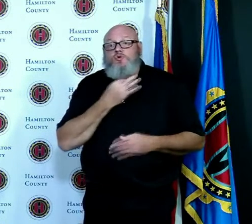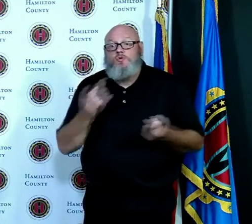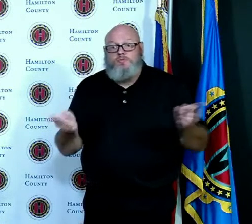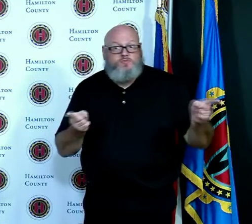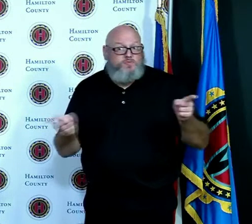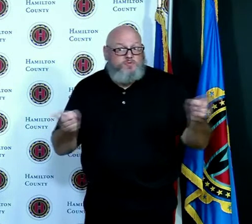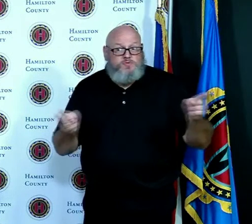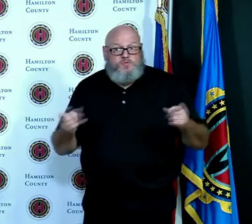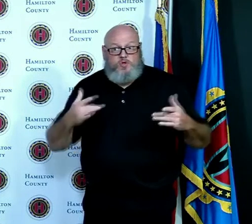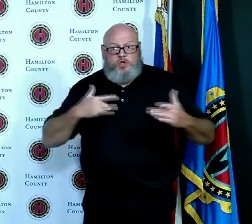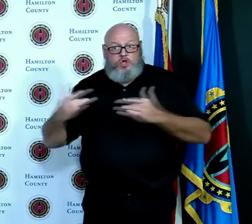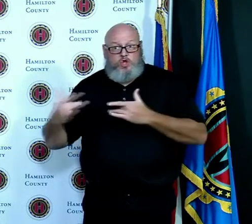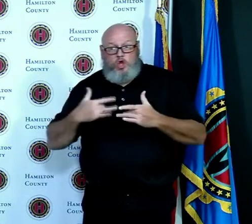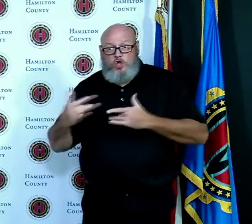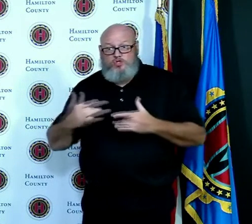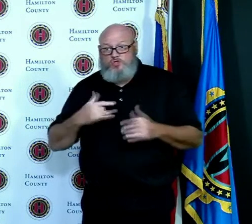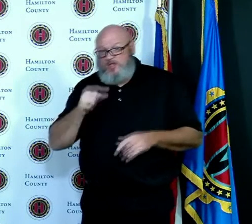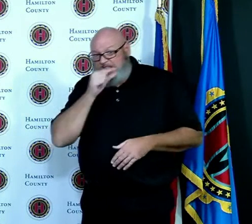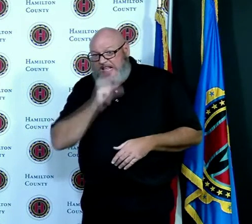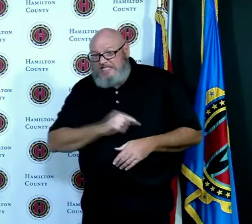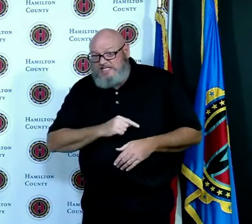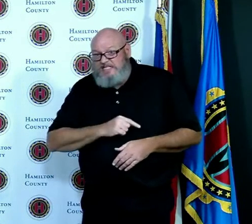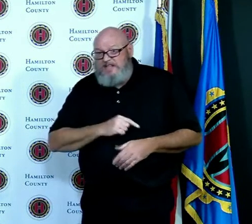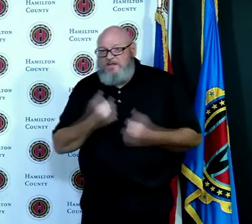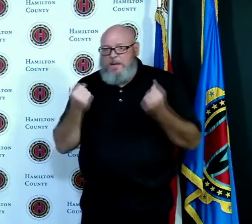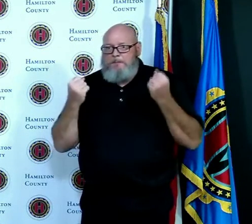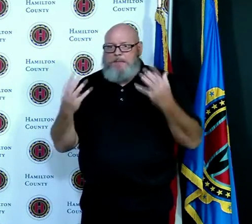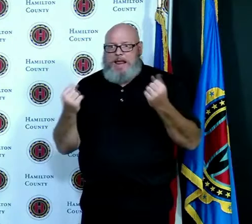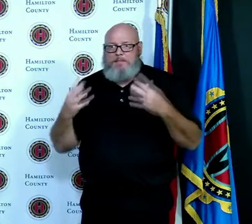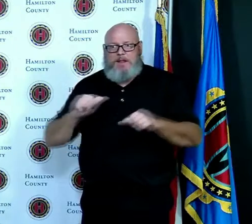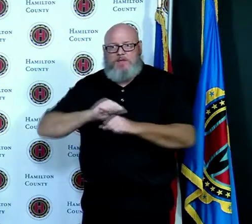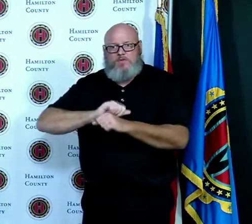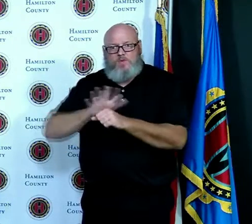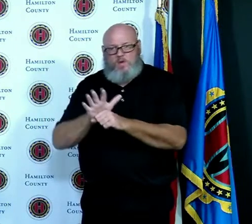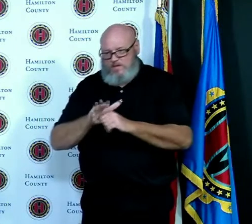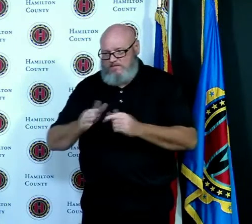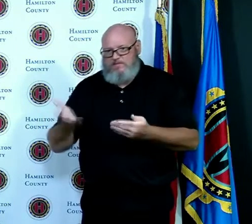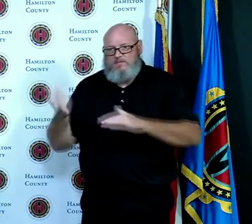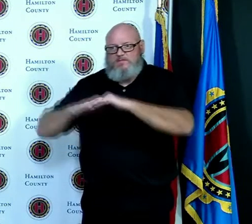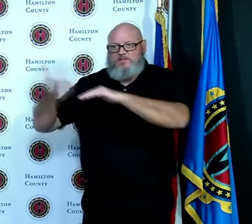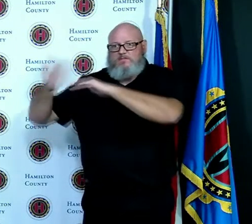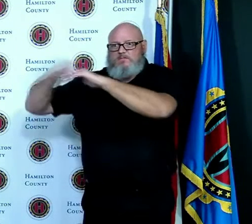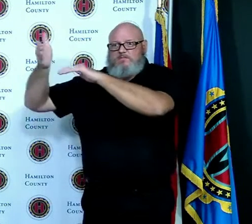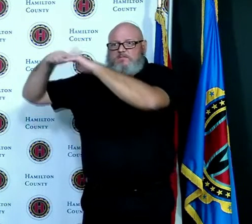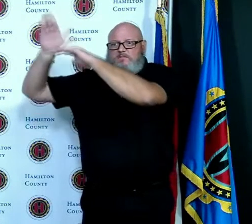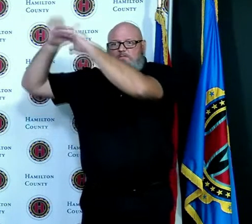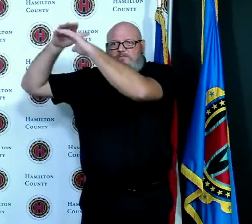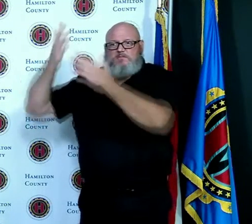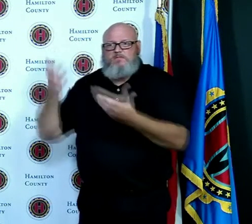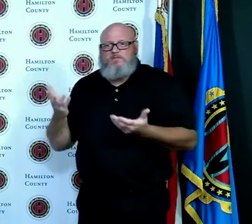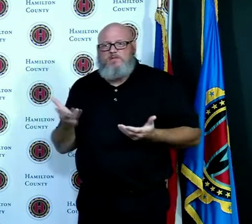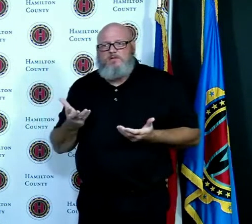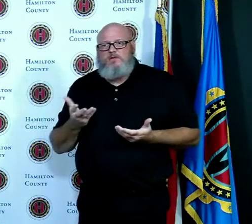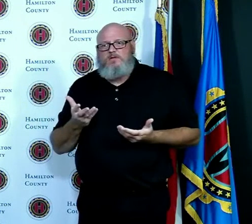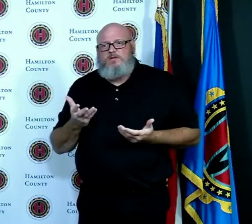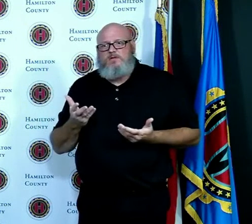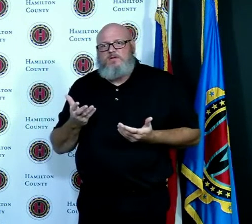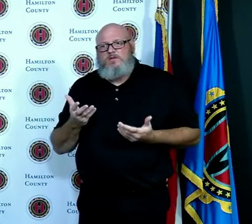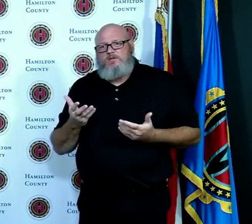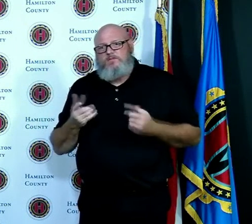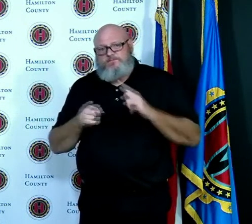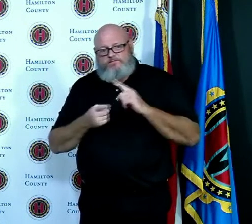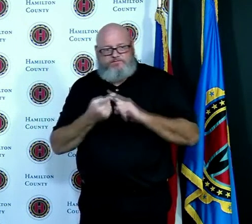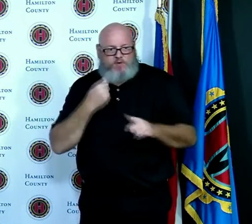looking at? Because I know a lot of our cases have been due to maybe those private gatherings, things like that. So is this something